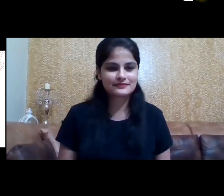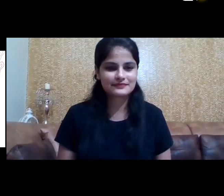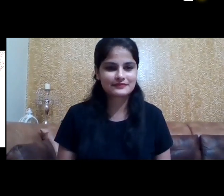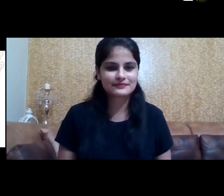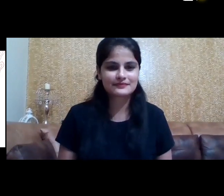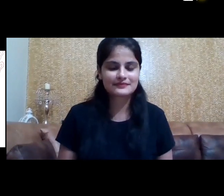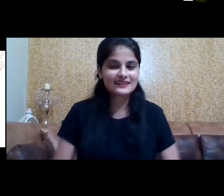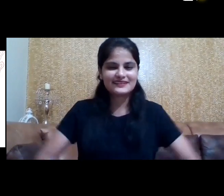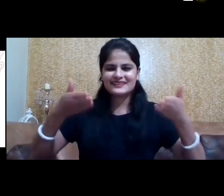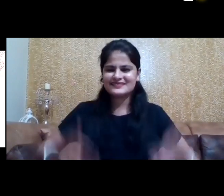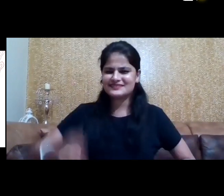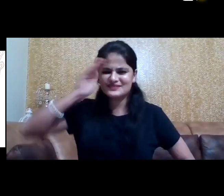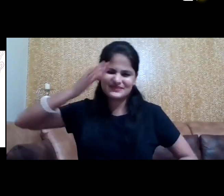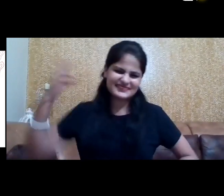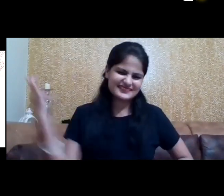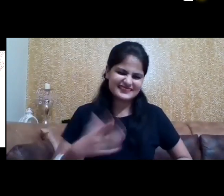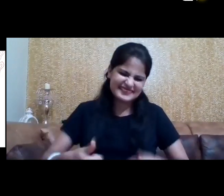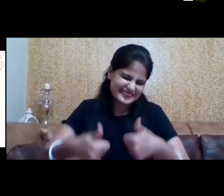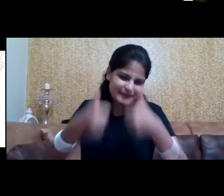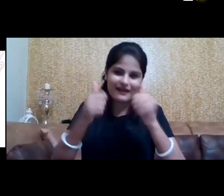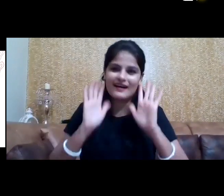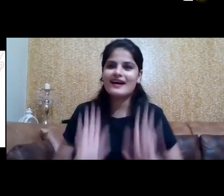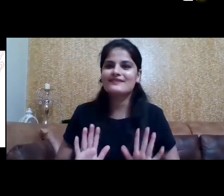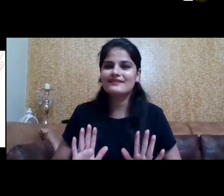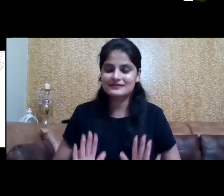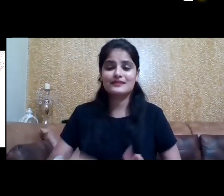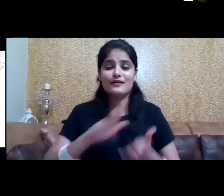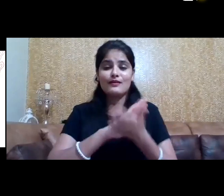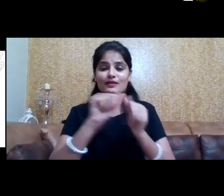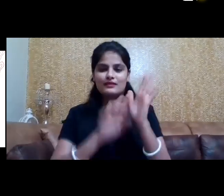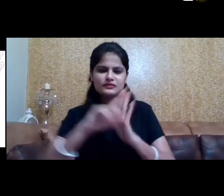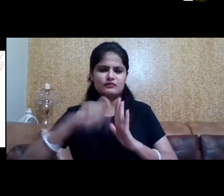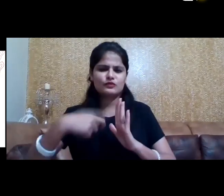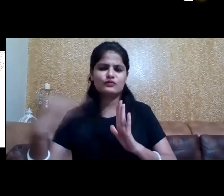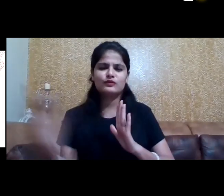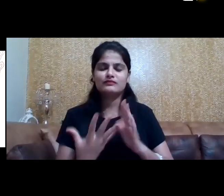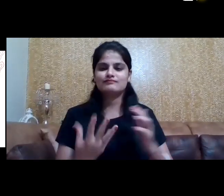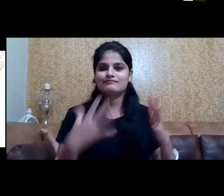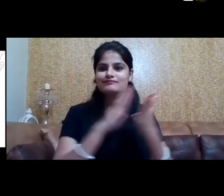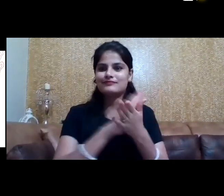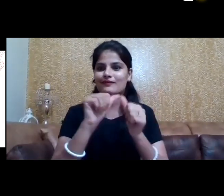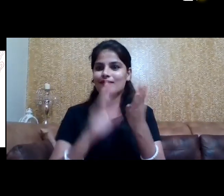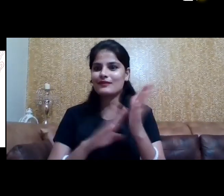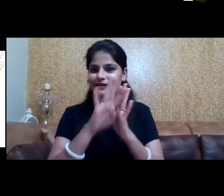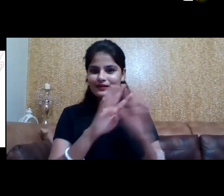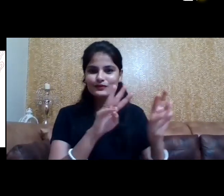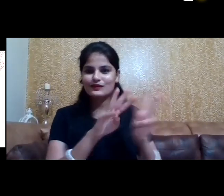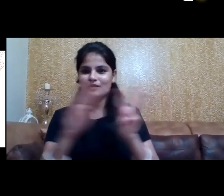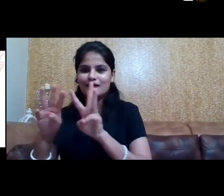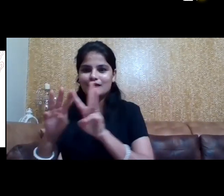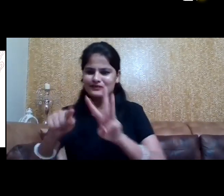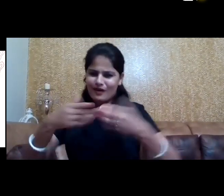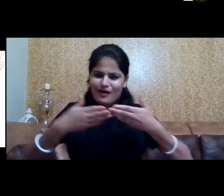All right, moving on. Now, the best news of the day. So, Here a Million has